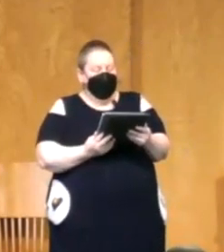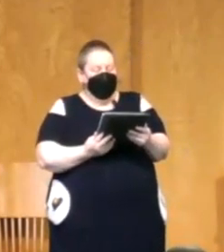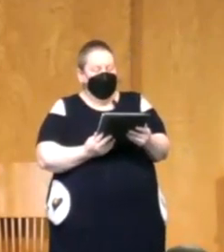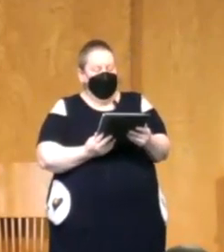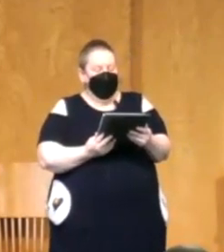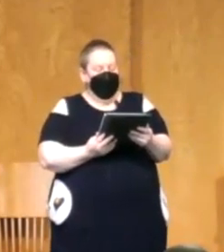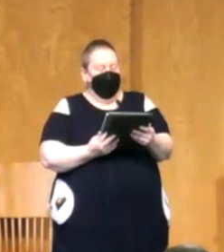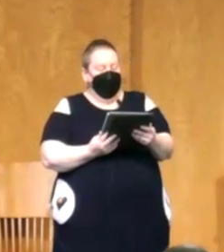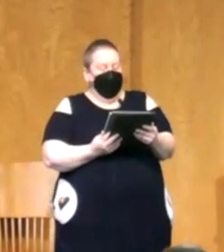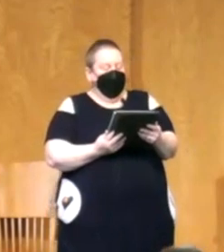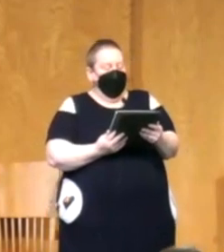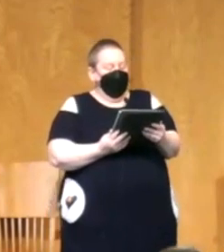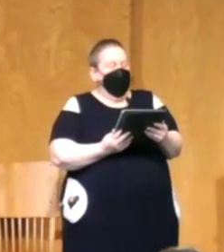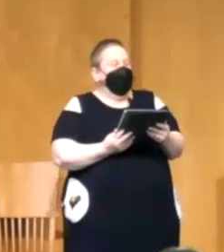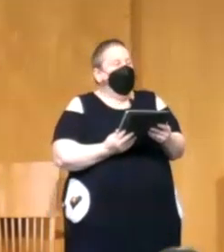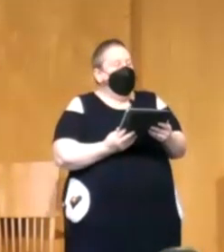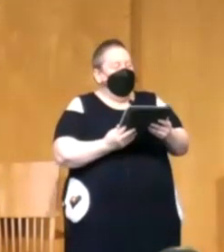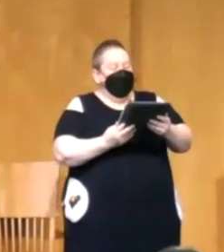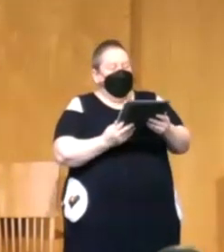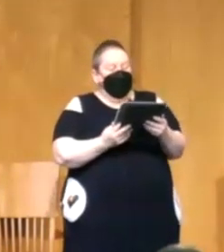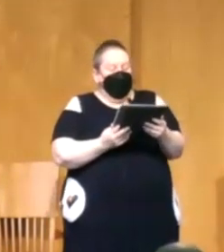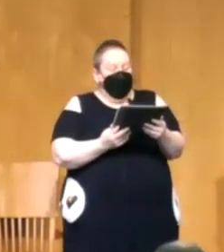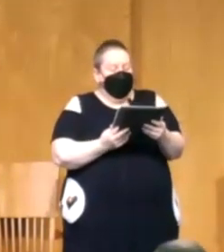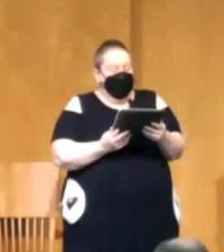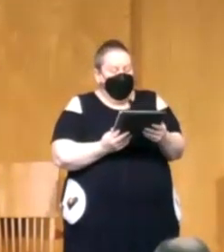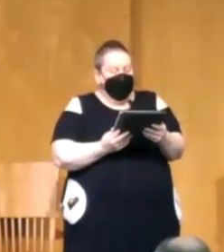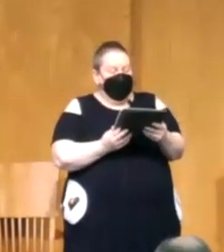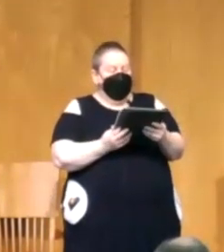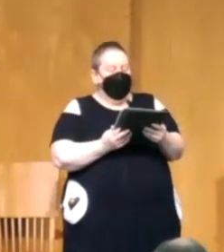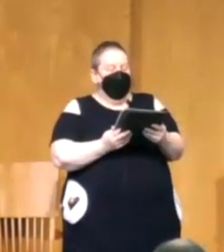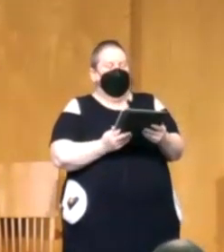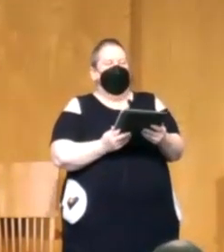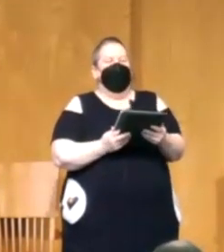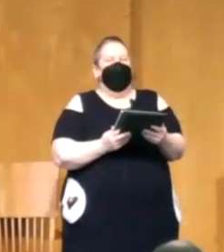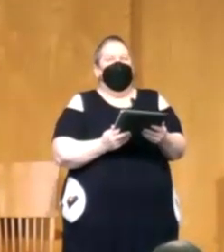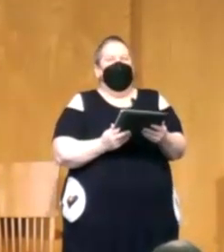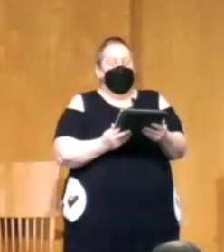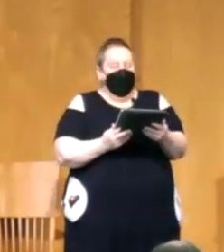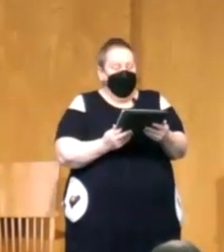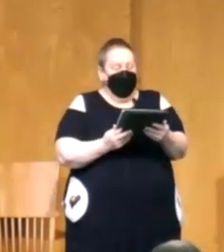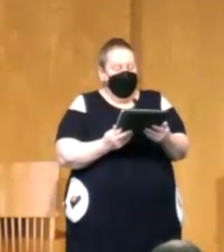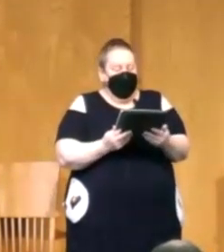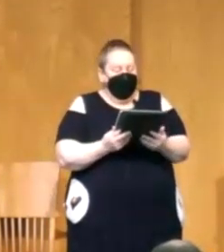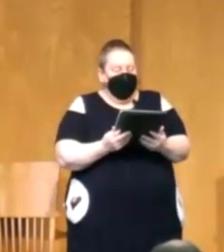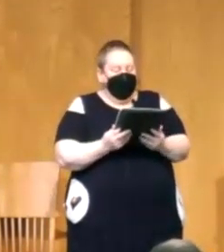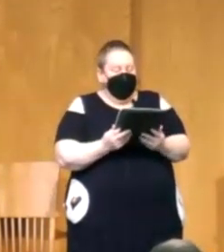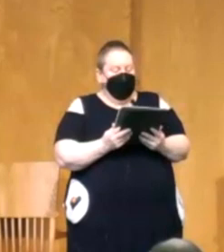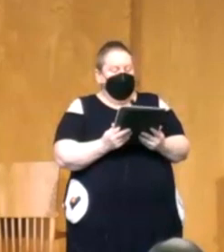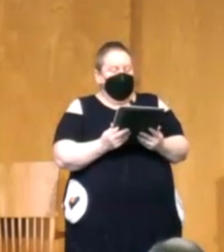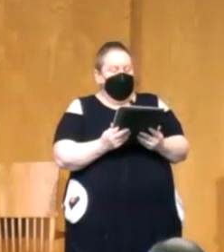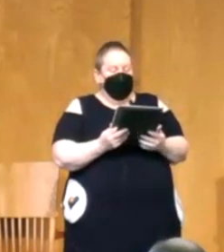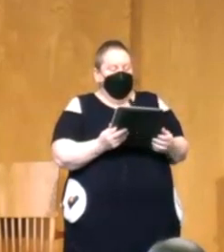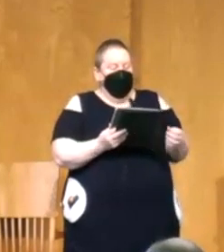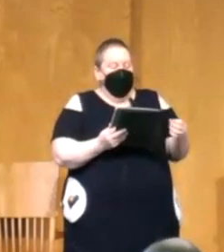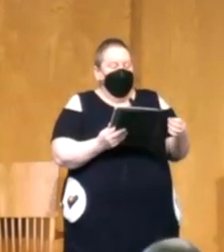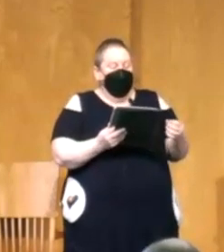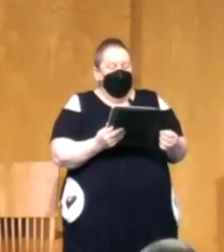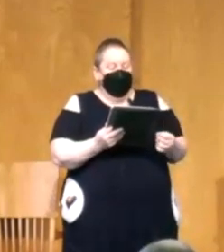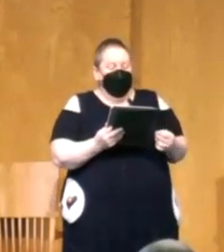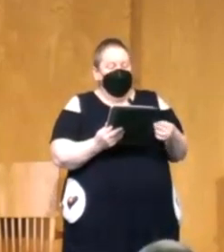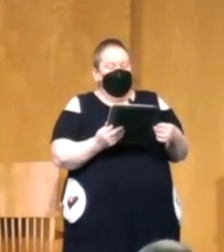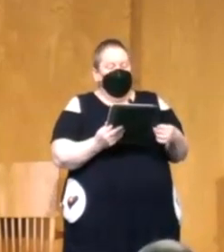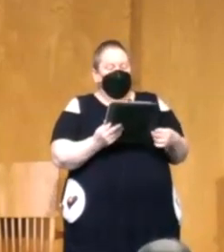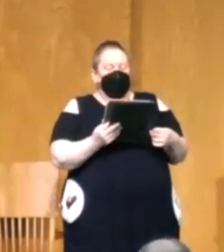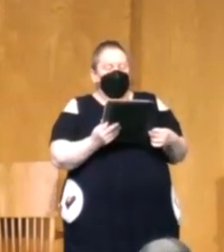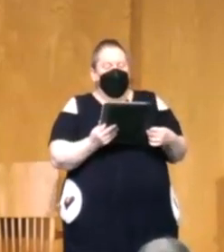moment. What a fearsome responsibility to be here in the in-between,